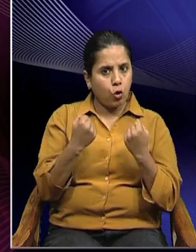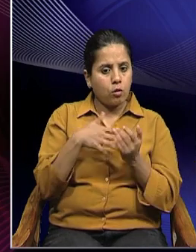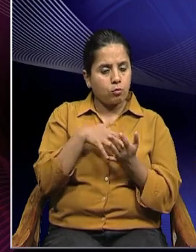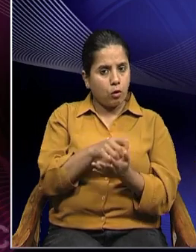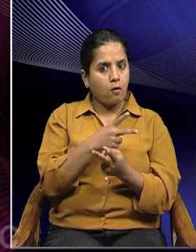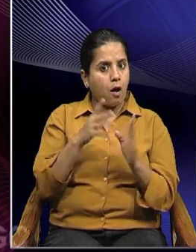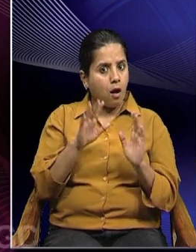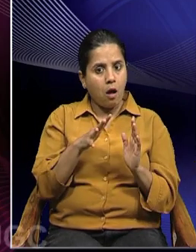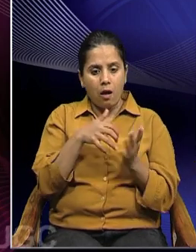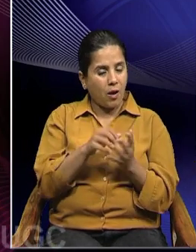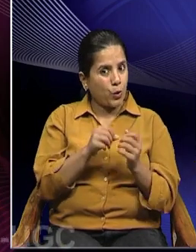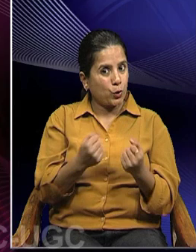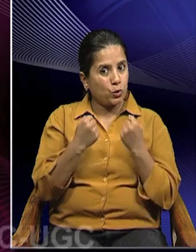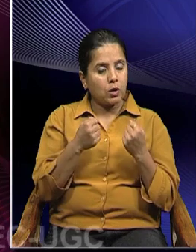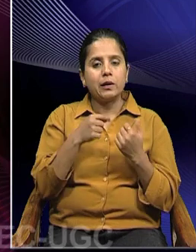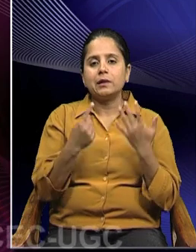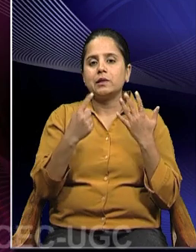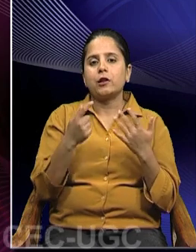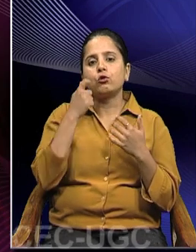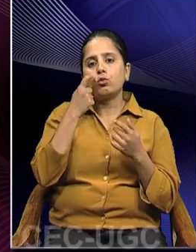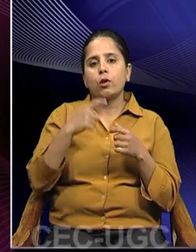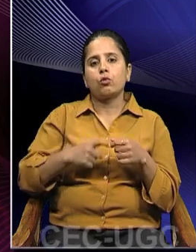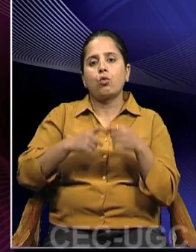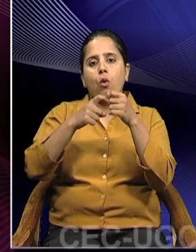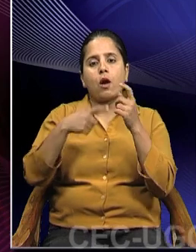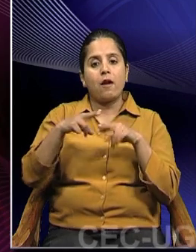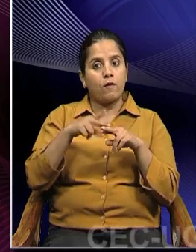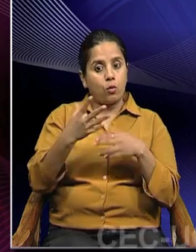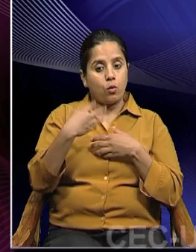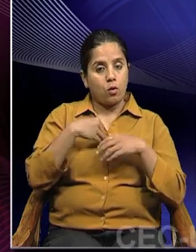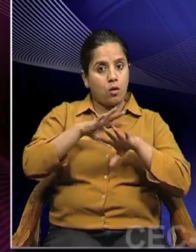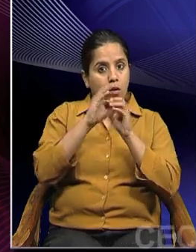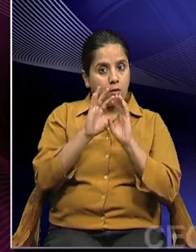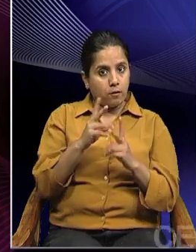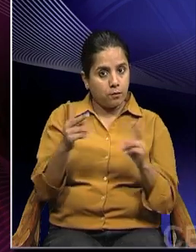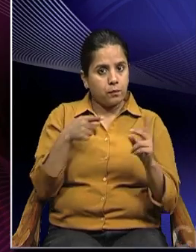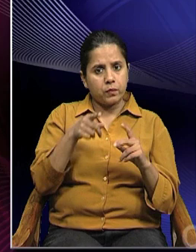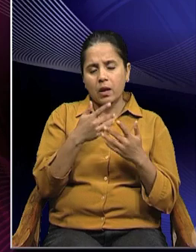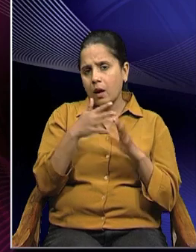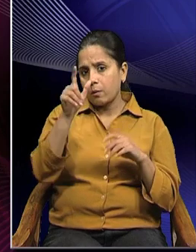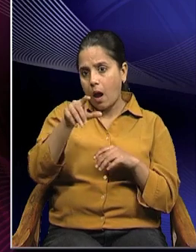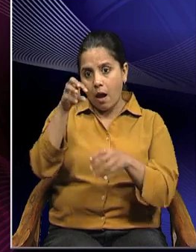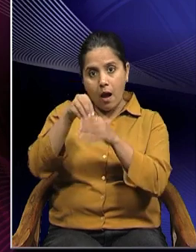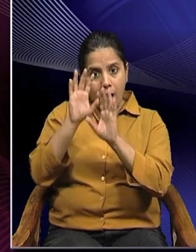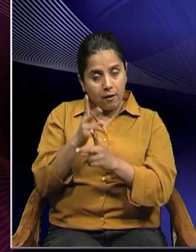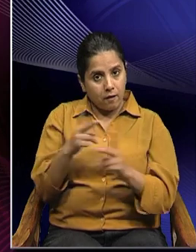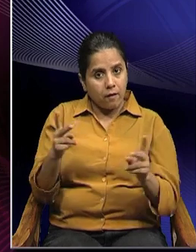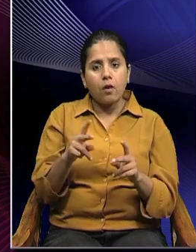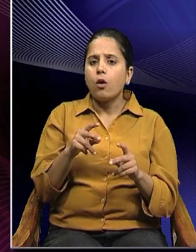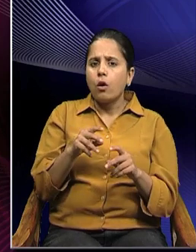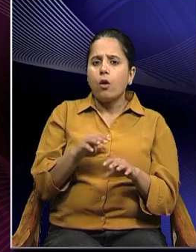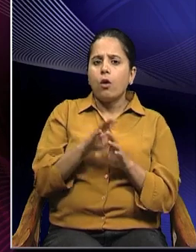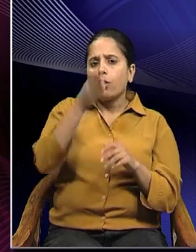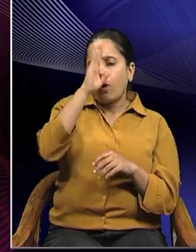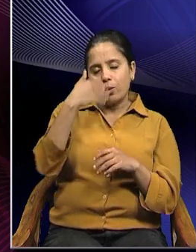prowess, then these are the 6 human qualities. If you possess, if they are present in any individual, even Almighty is going